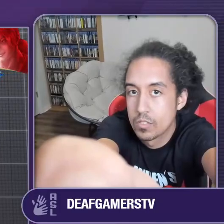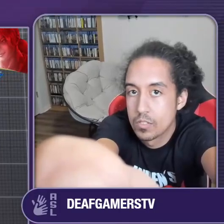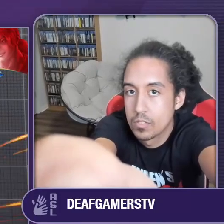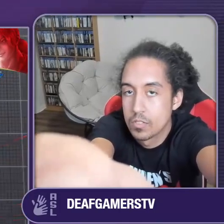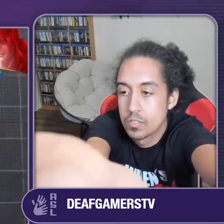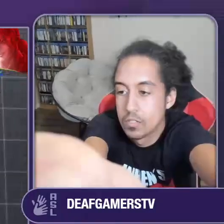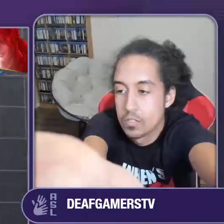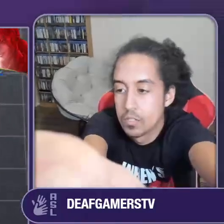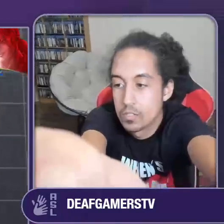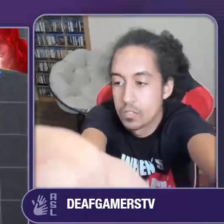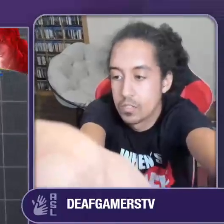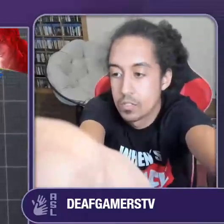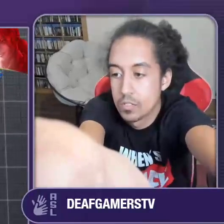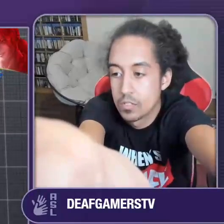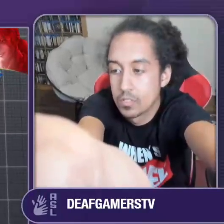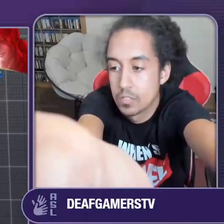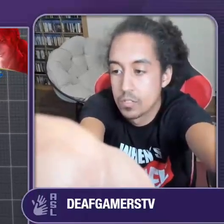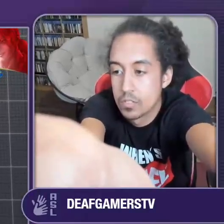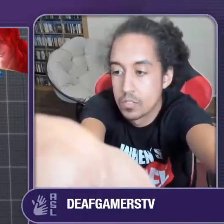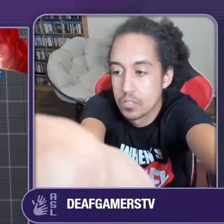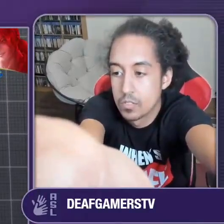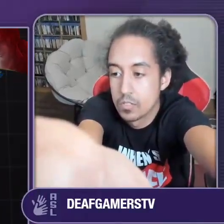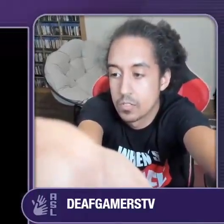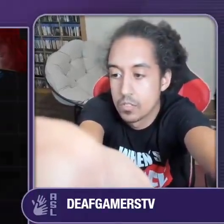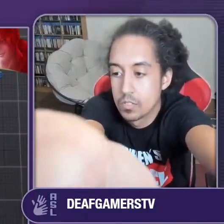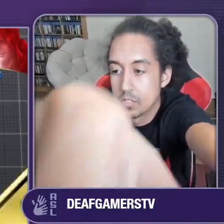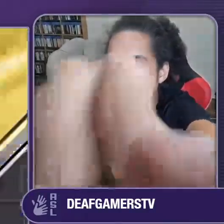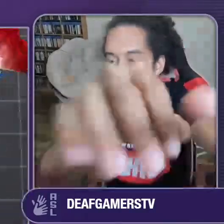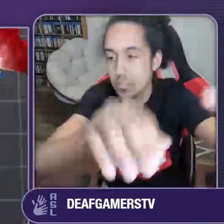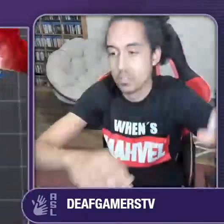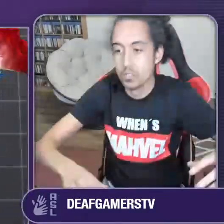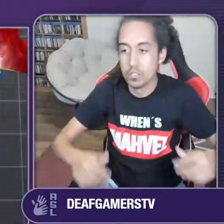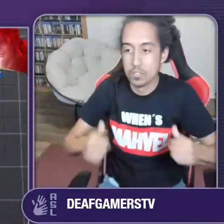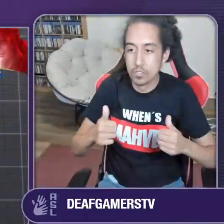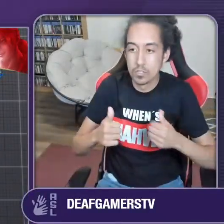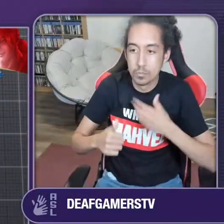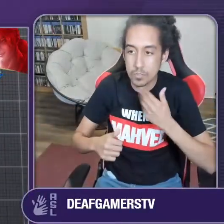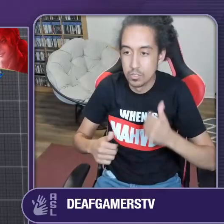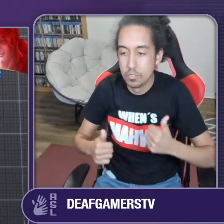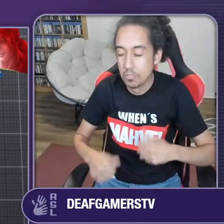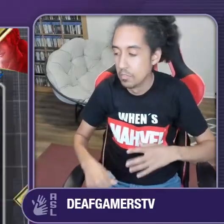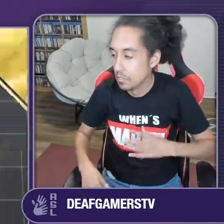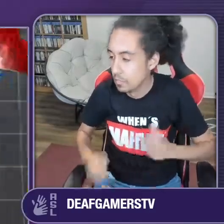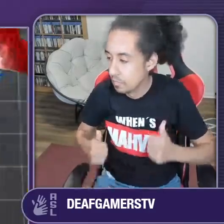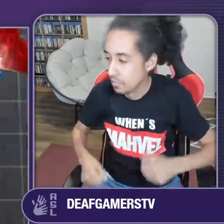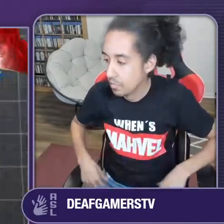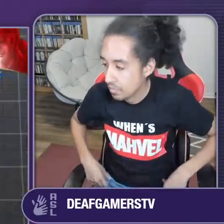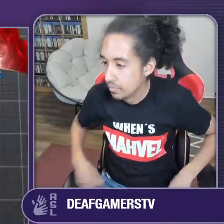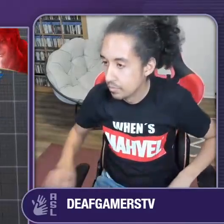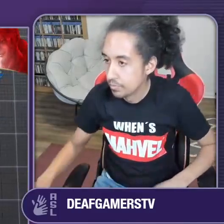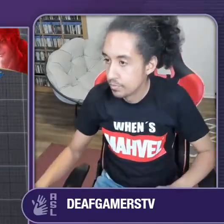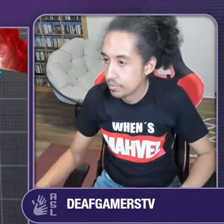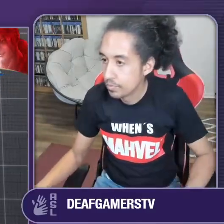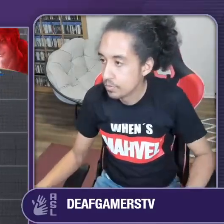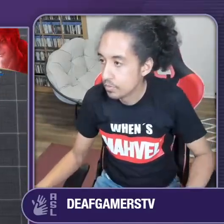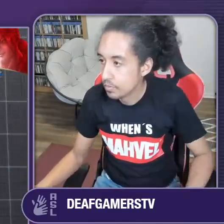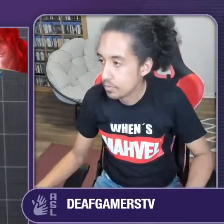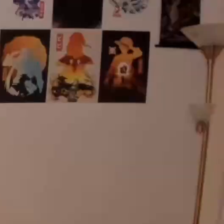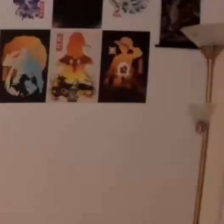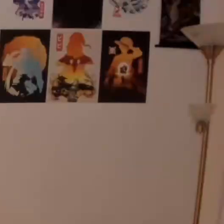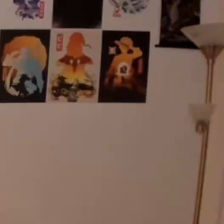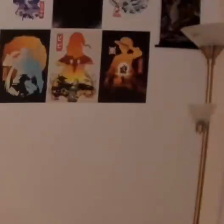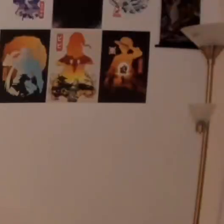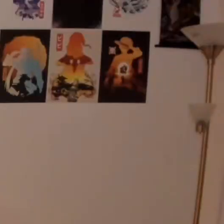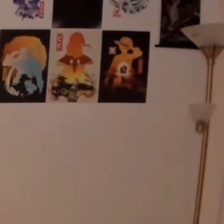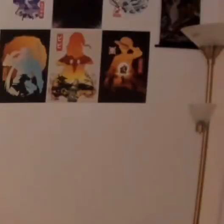conversion. In 14 seconds left on the clock, you can see how slow Metro M was trying to play this. Oh, but he takes off the coat. We got